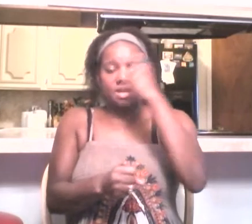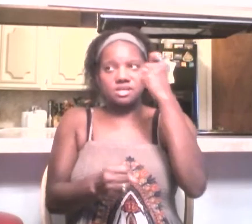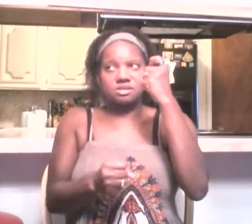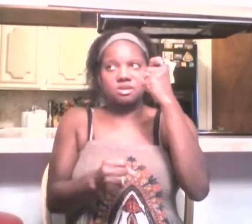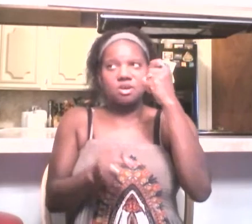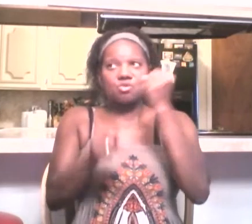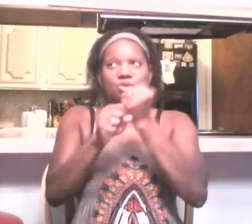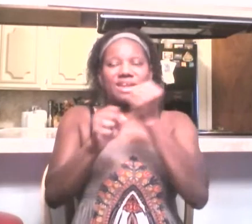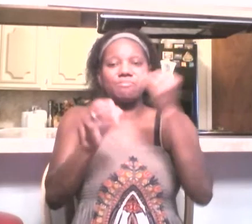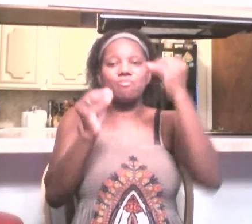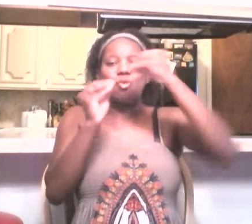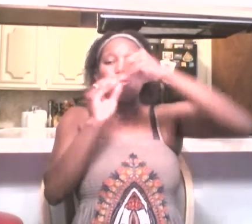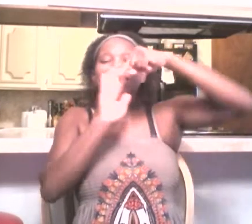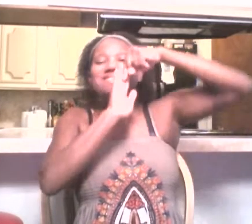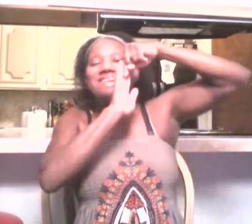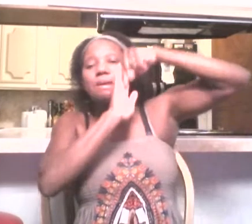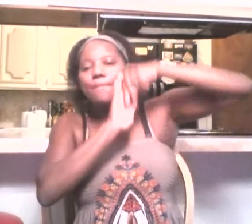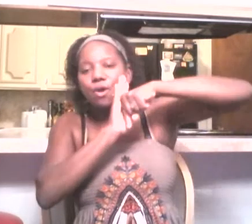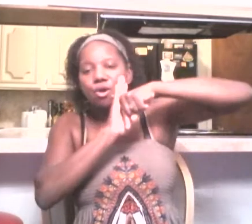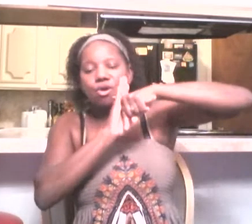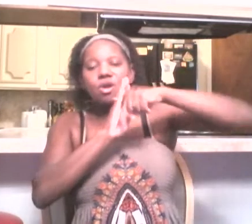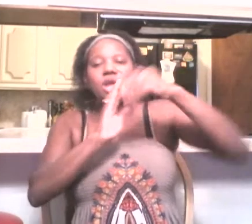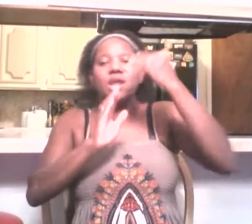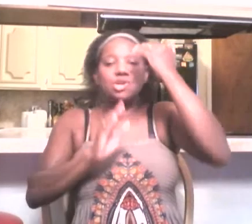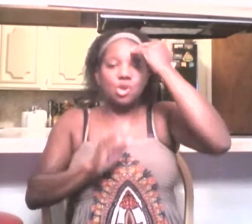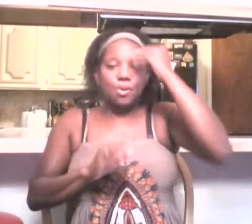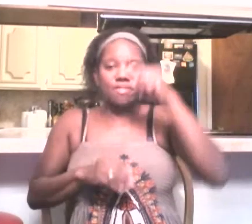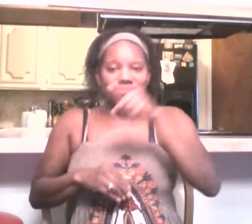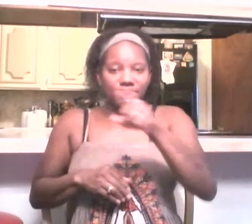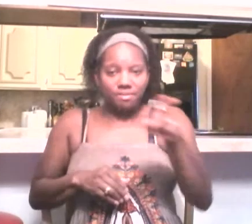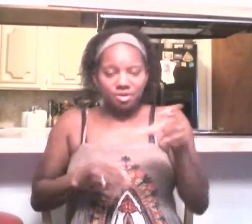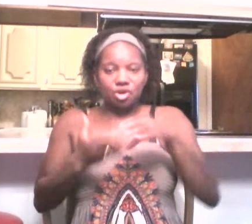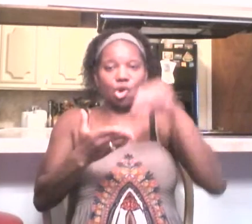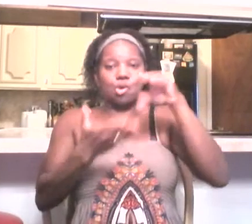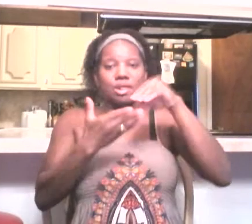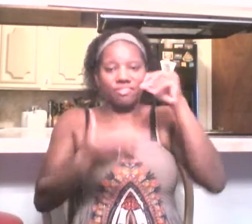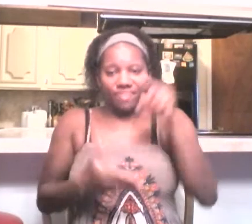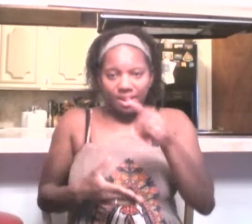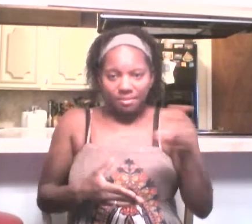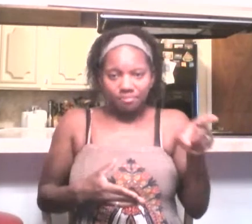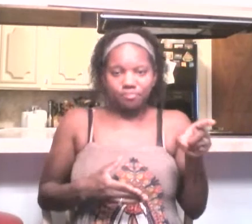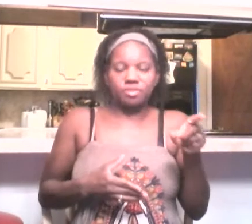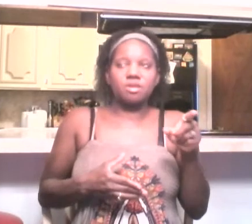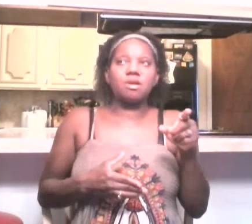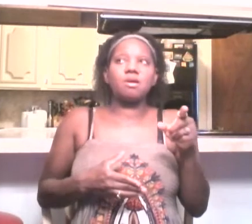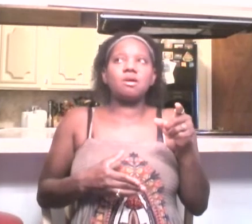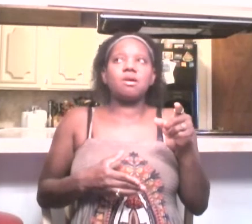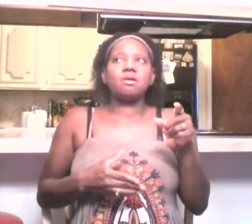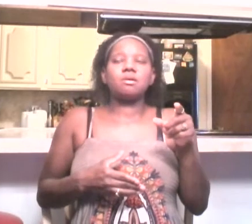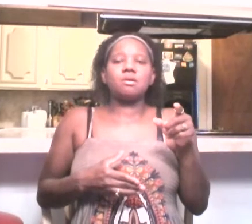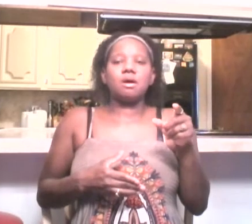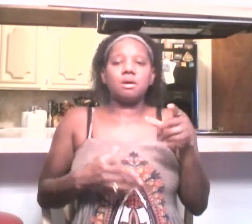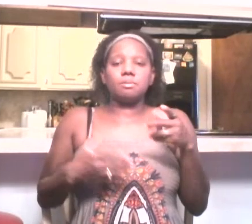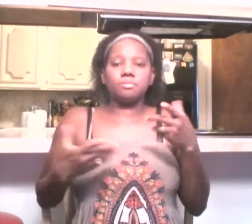Because you're getting more deeper in knowing them, learning them. You